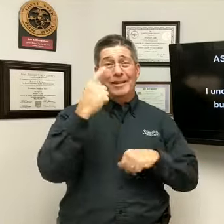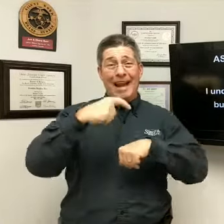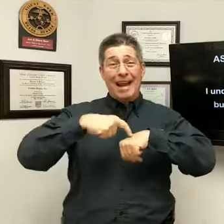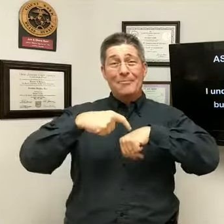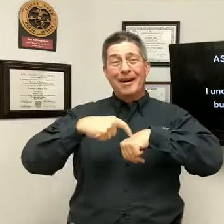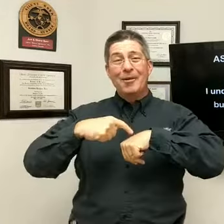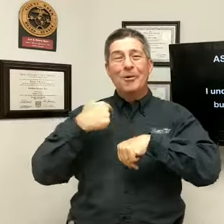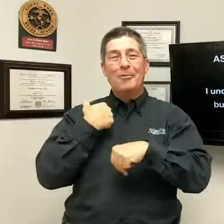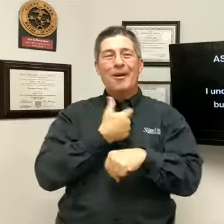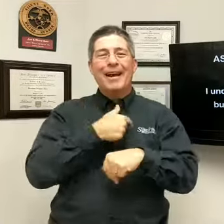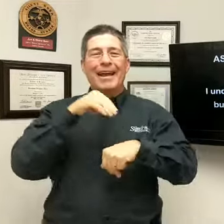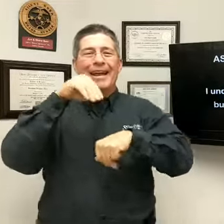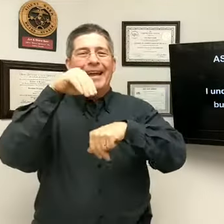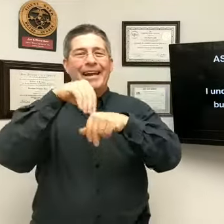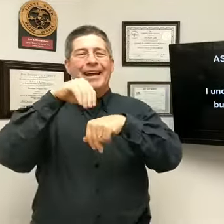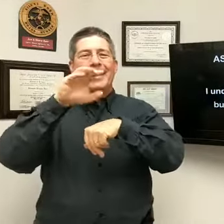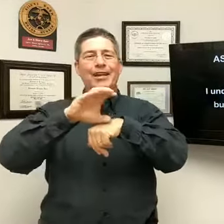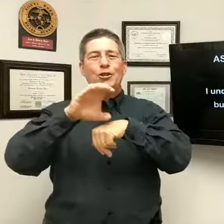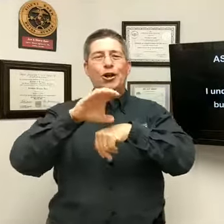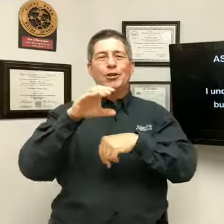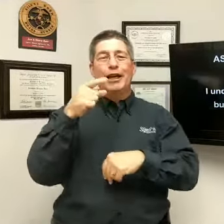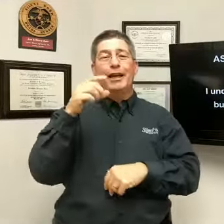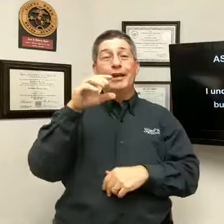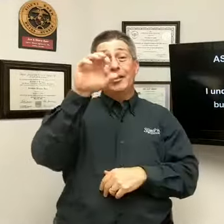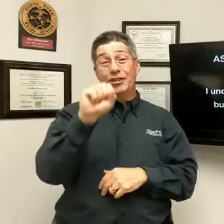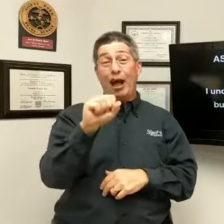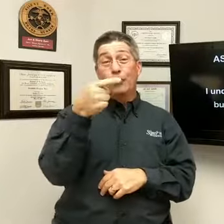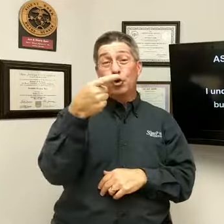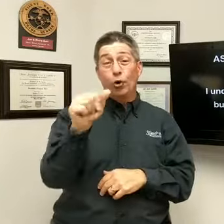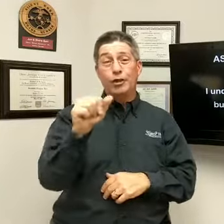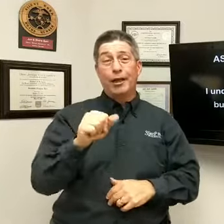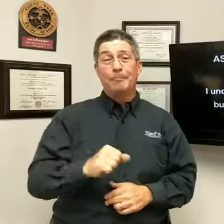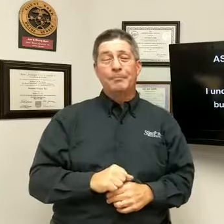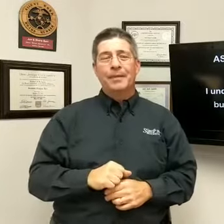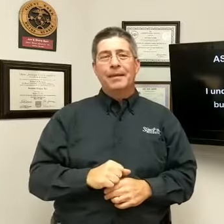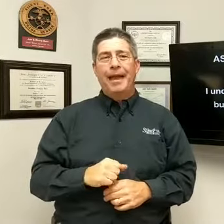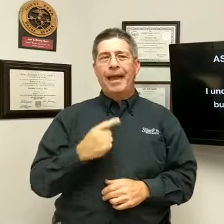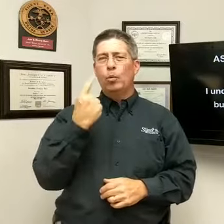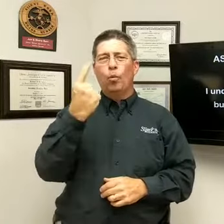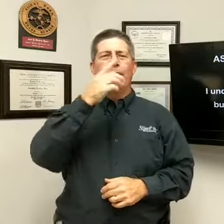time we were in a church in South Georgia, and one of